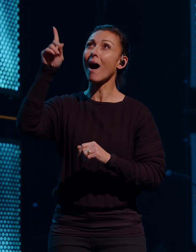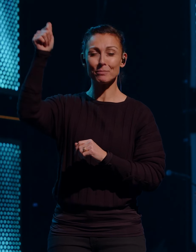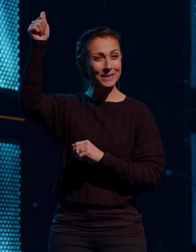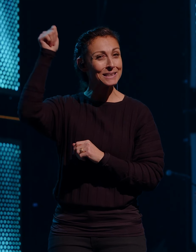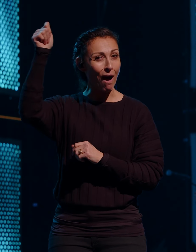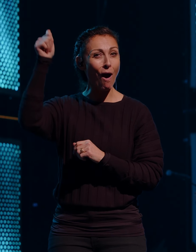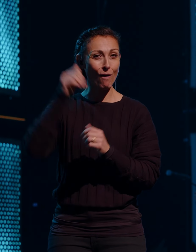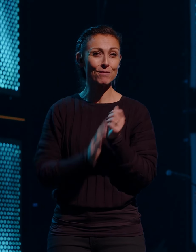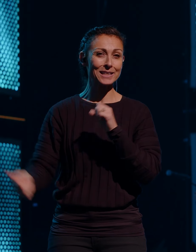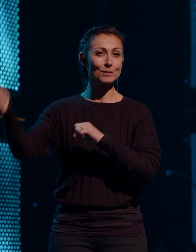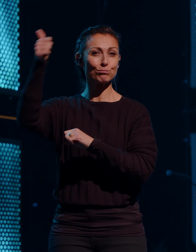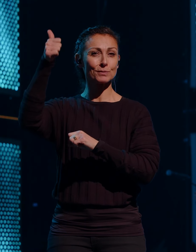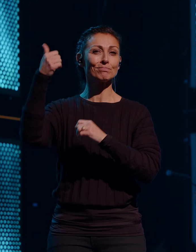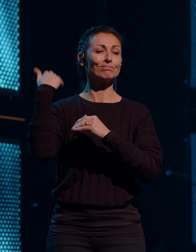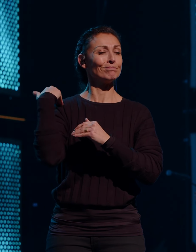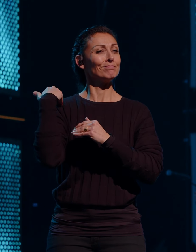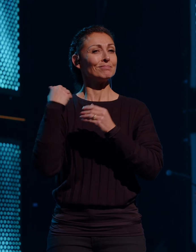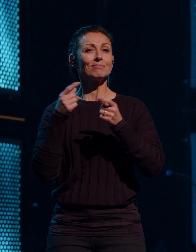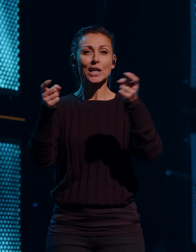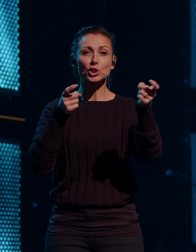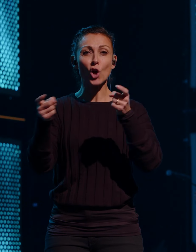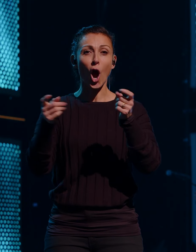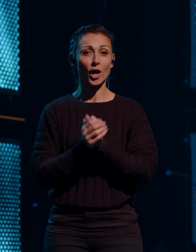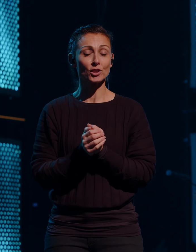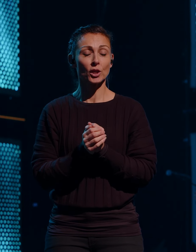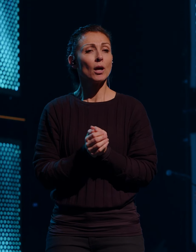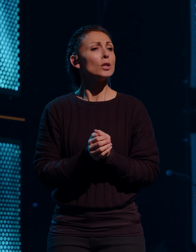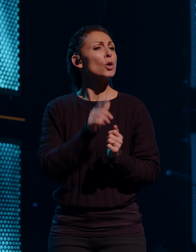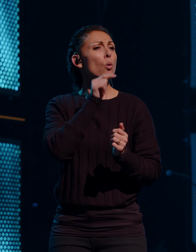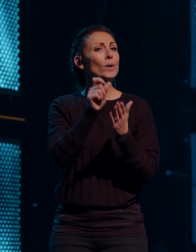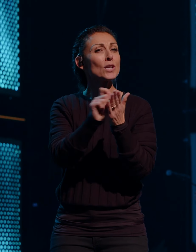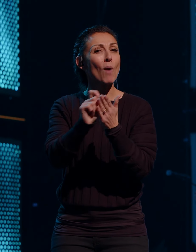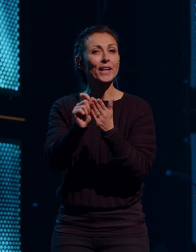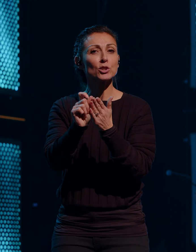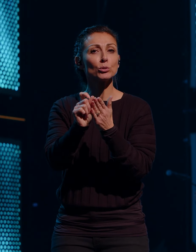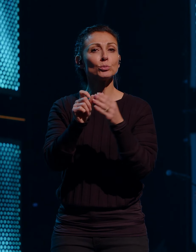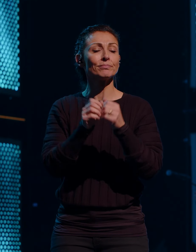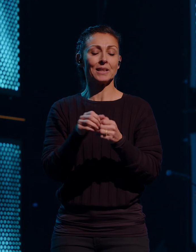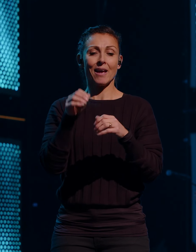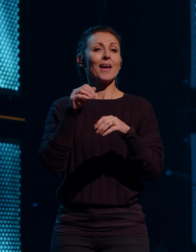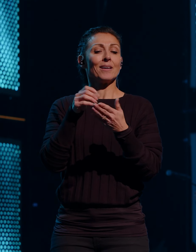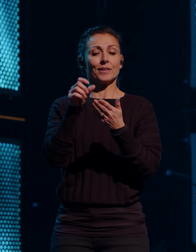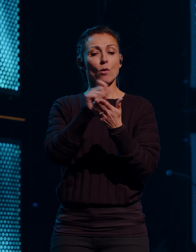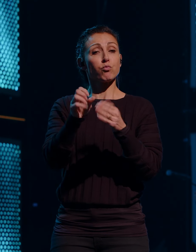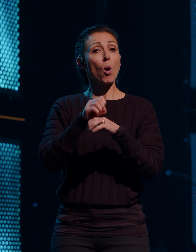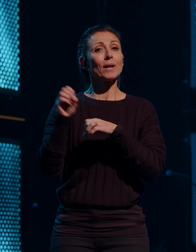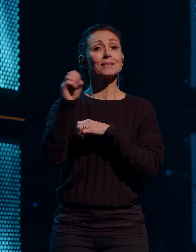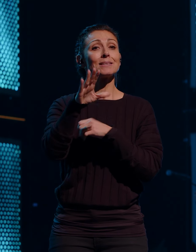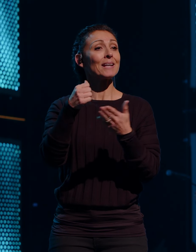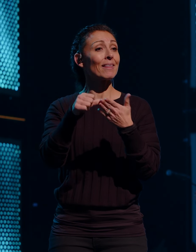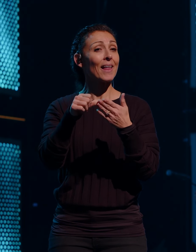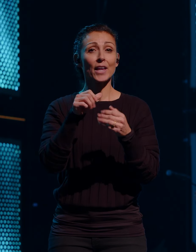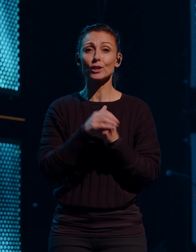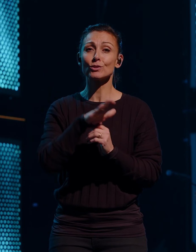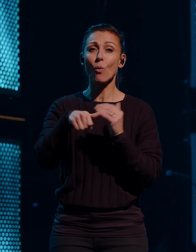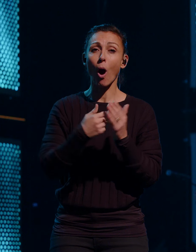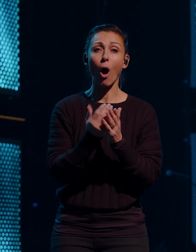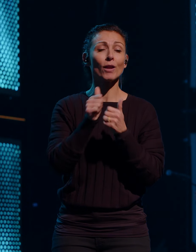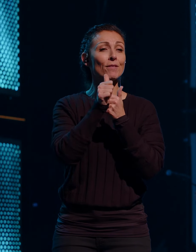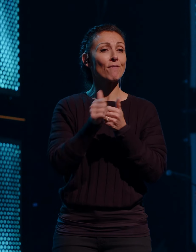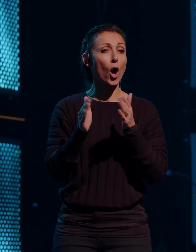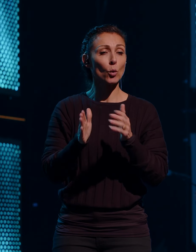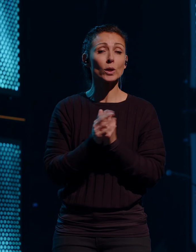the saints in this church, to all the believers, those who have been set apart and made holy through the precious blood of Jesus